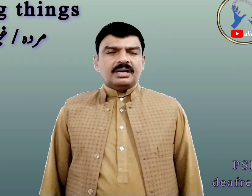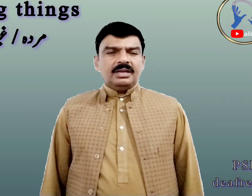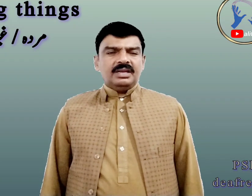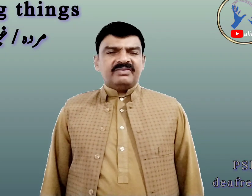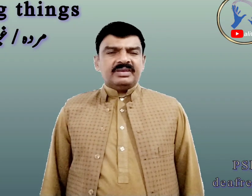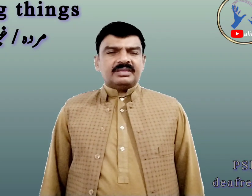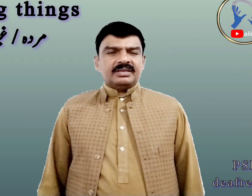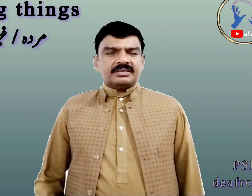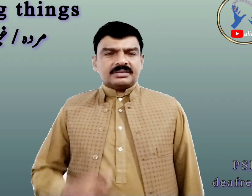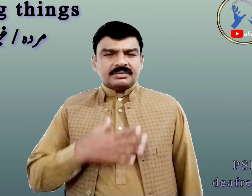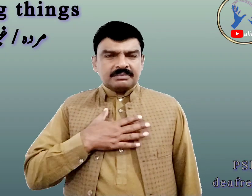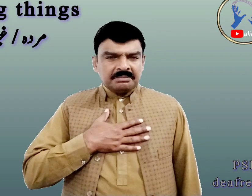non living things,